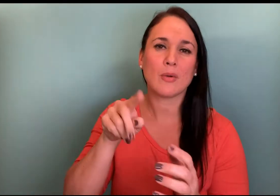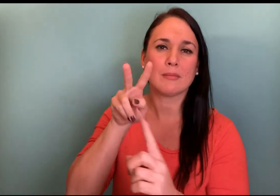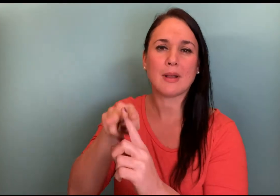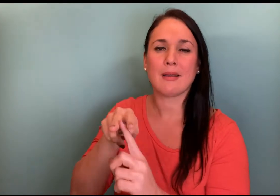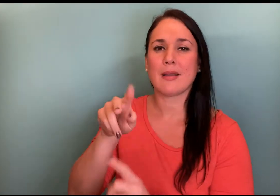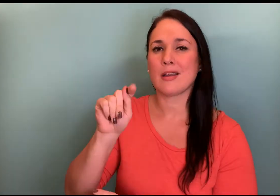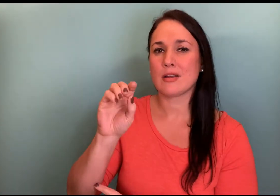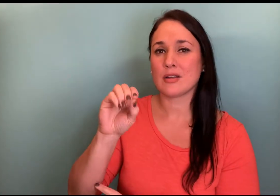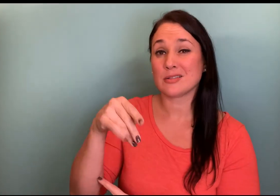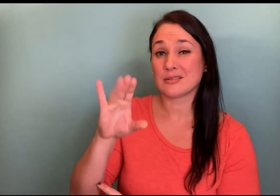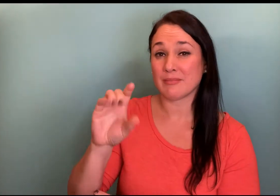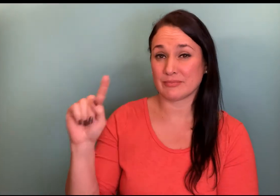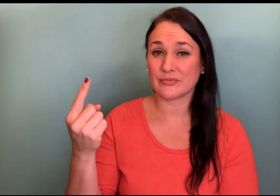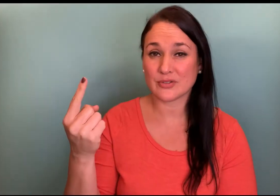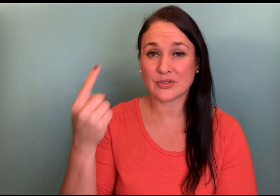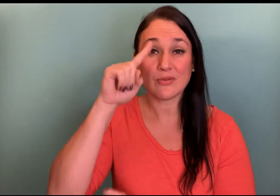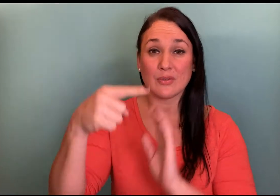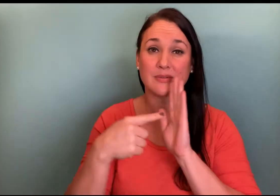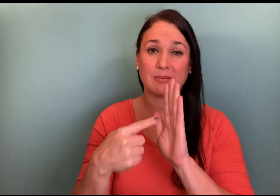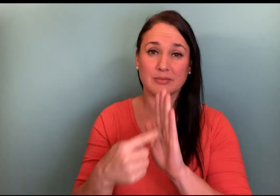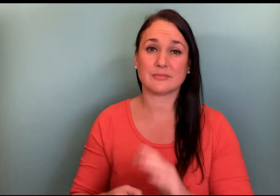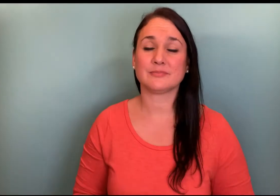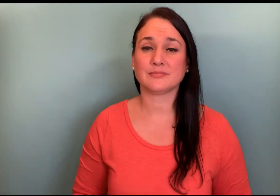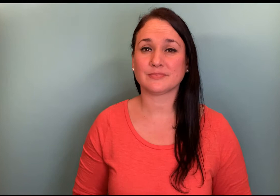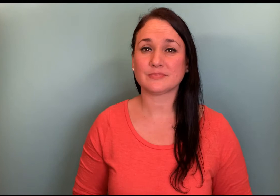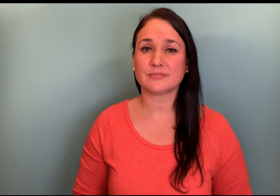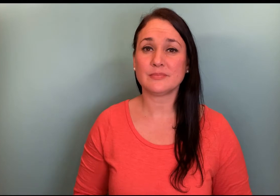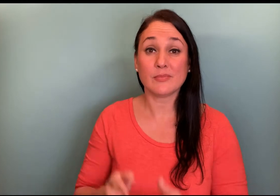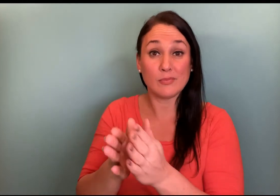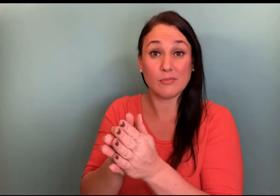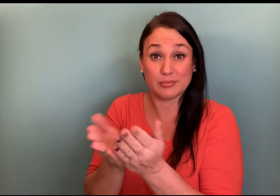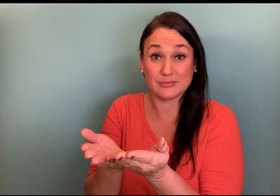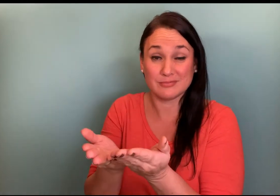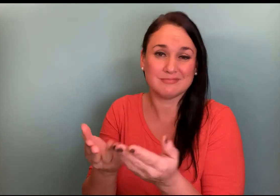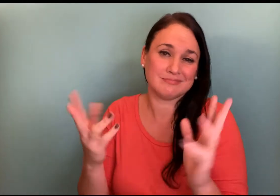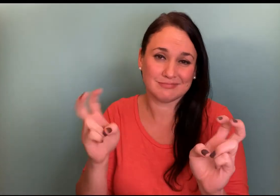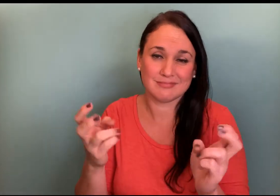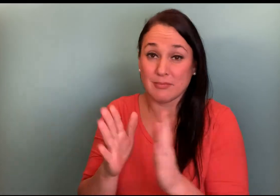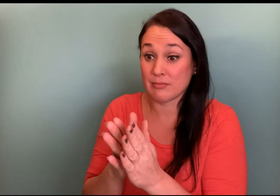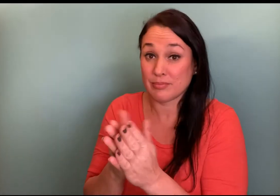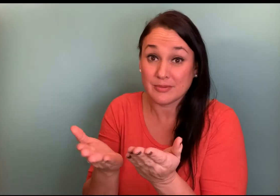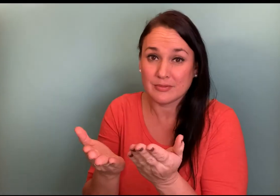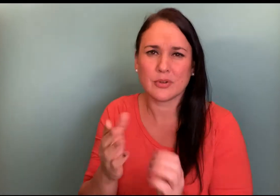you, in most sentence forms, you'll put the topic first. For example, book.